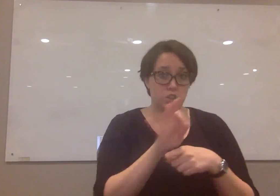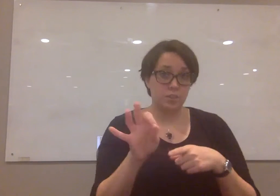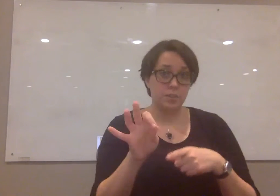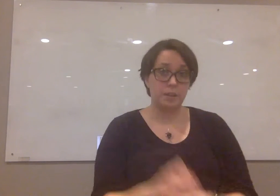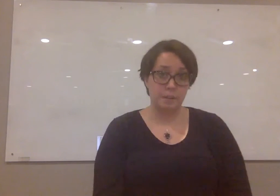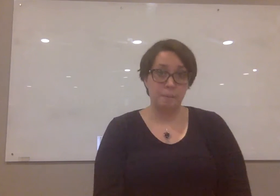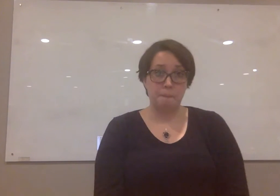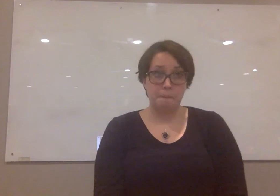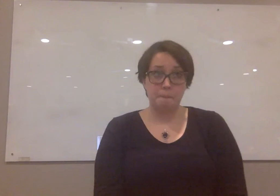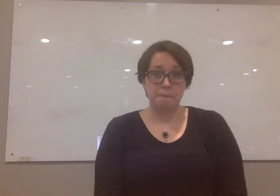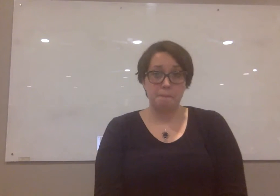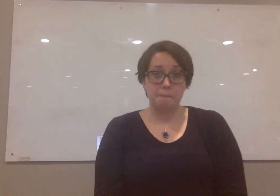Okay.